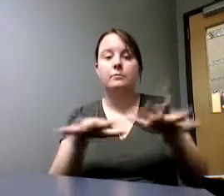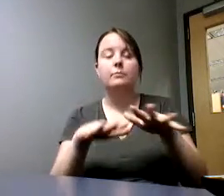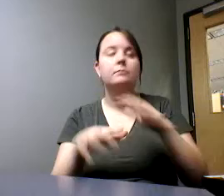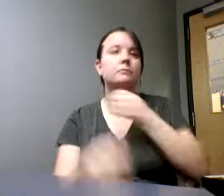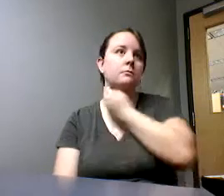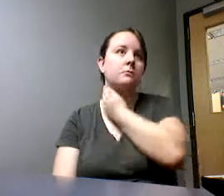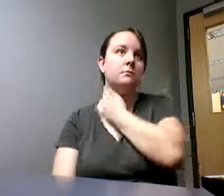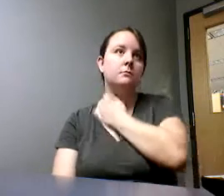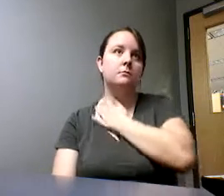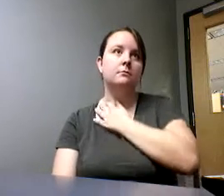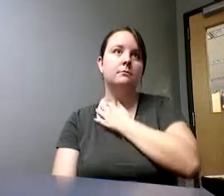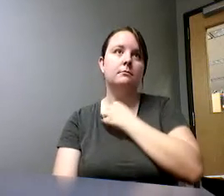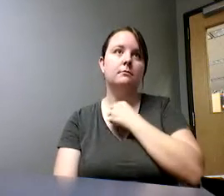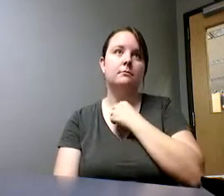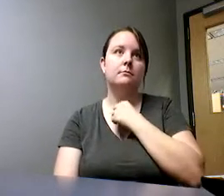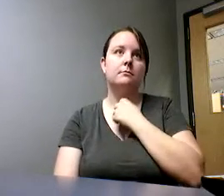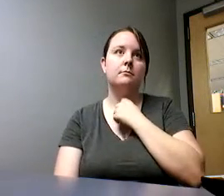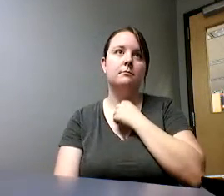saturated, what usually happens?